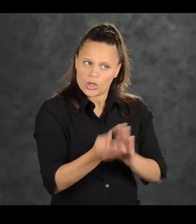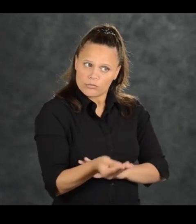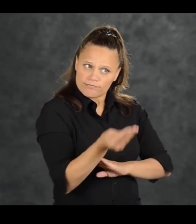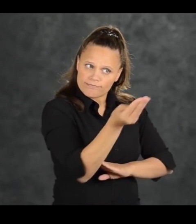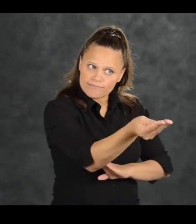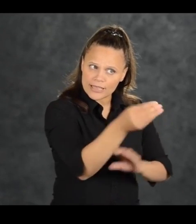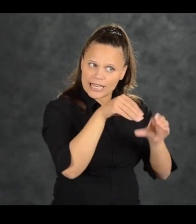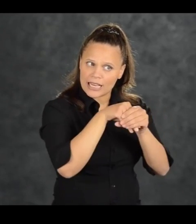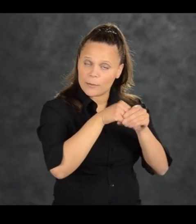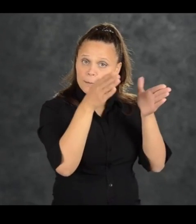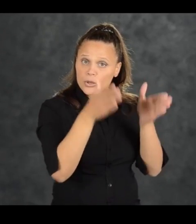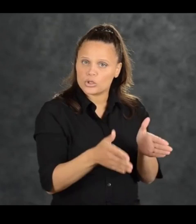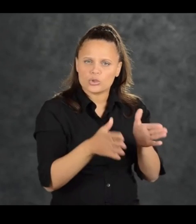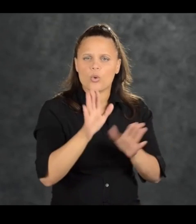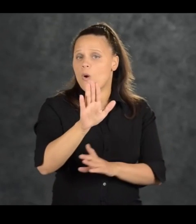person.